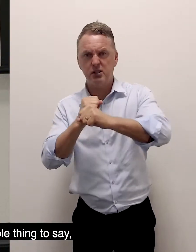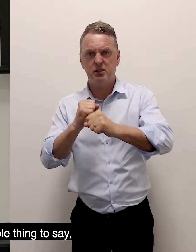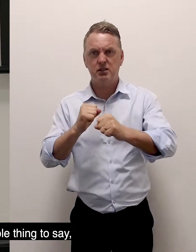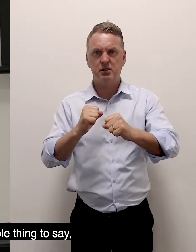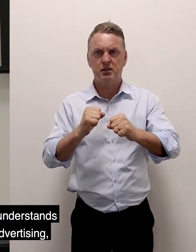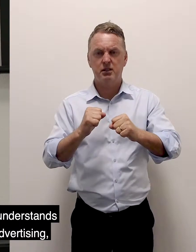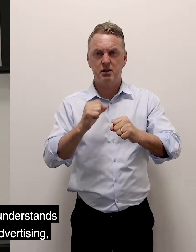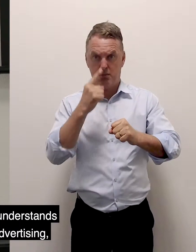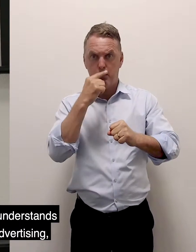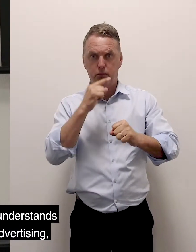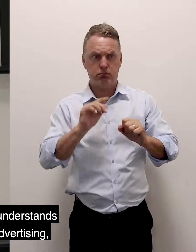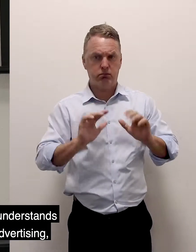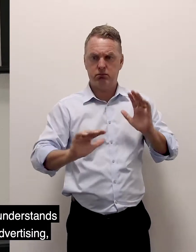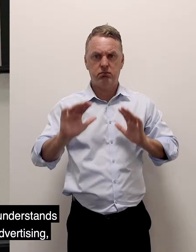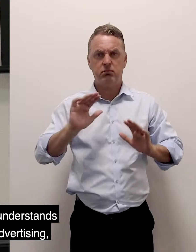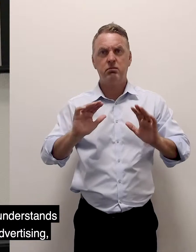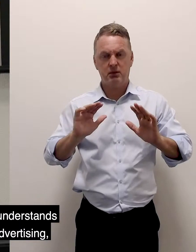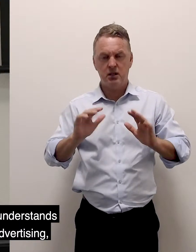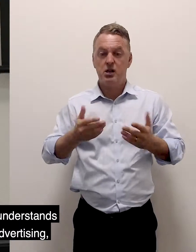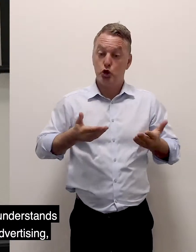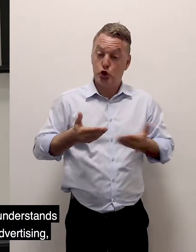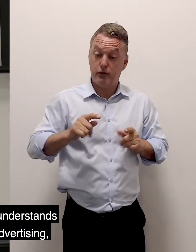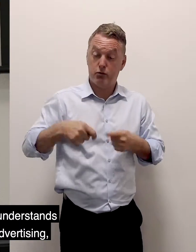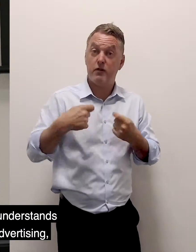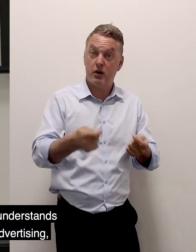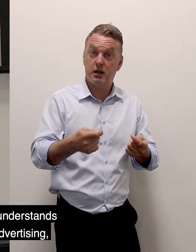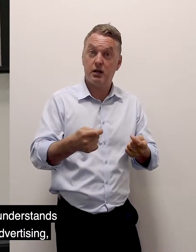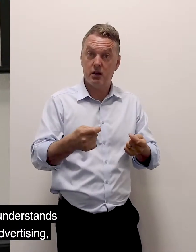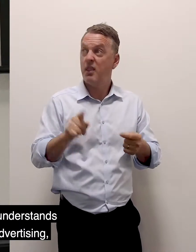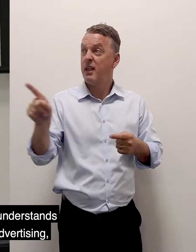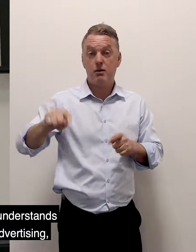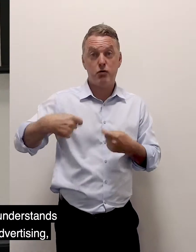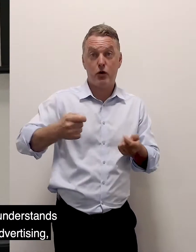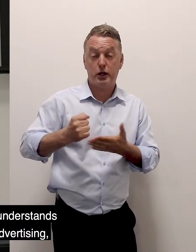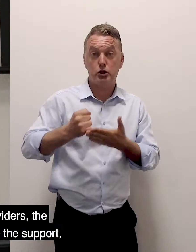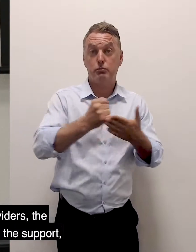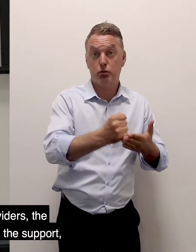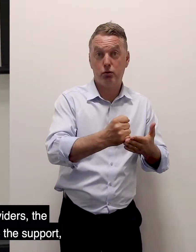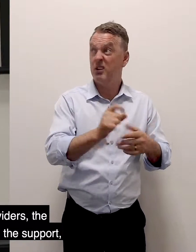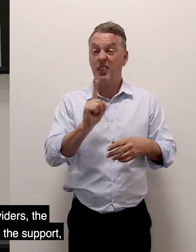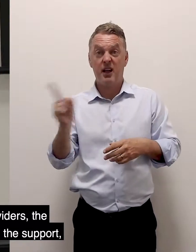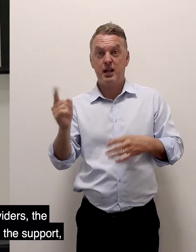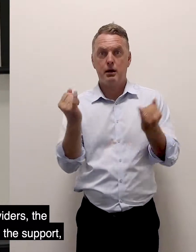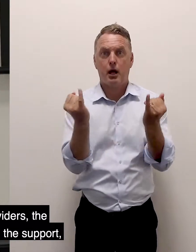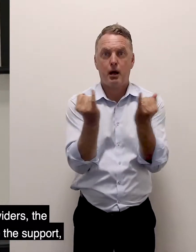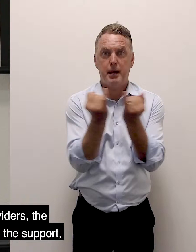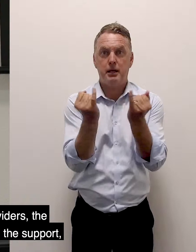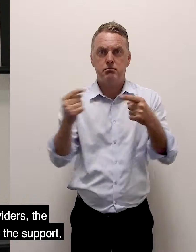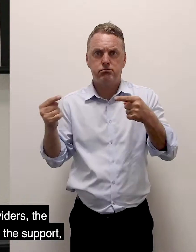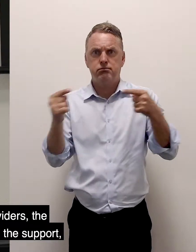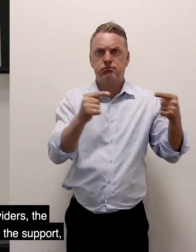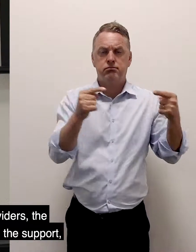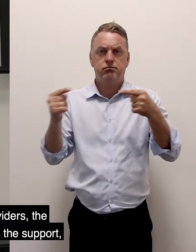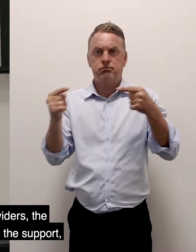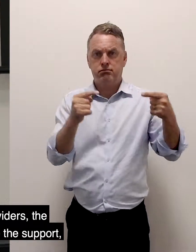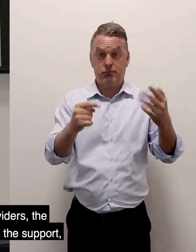seems to be a simple thing to say, but not everyone understands marketing and advertising. And service providers,